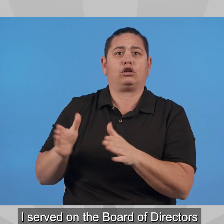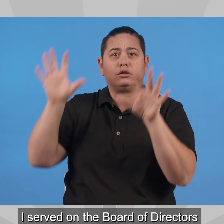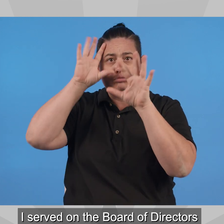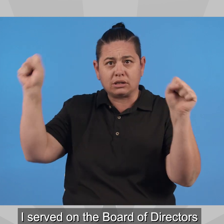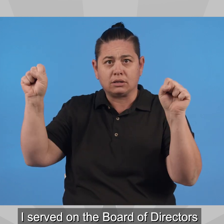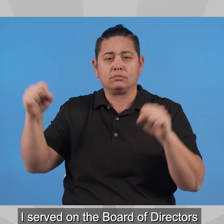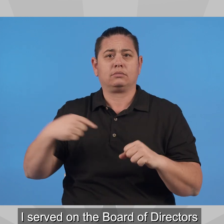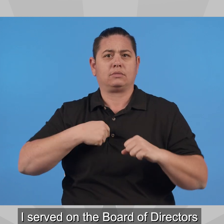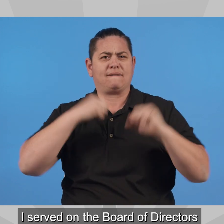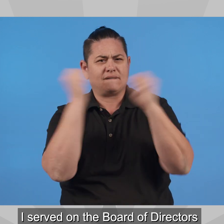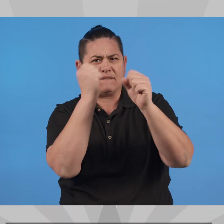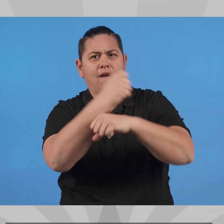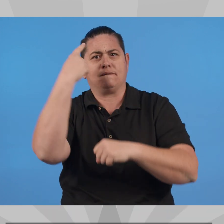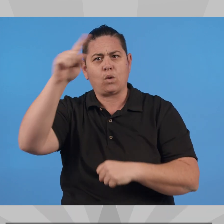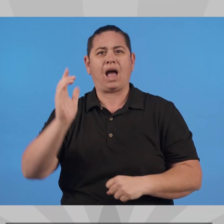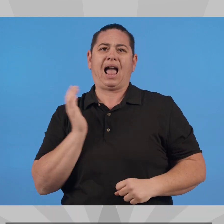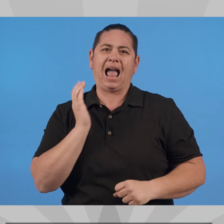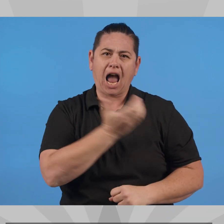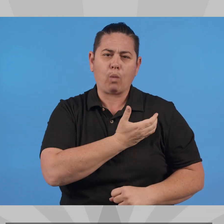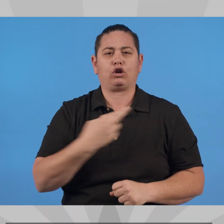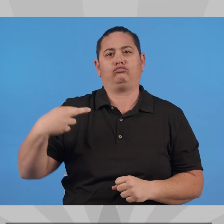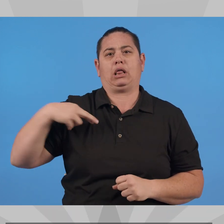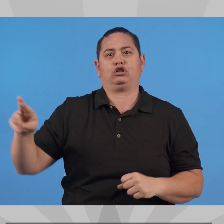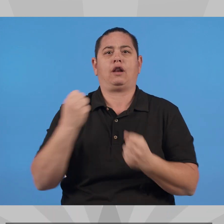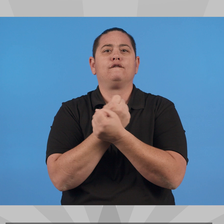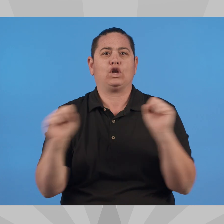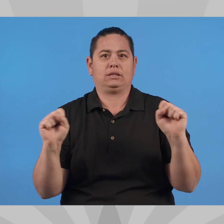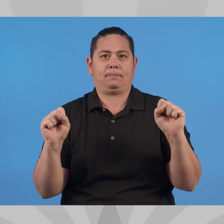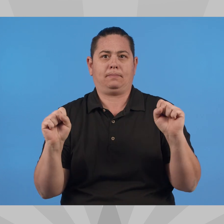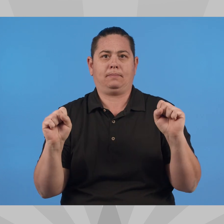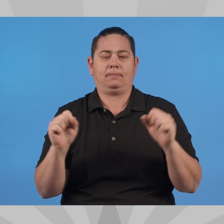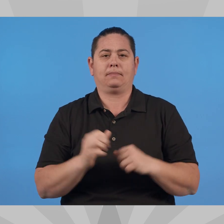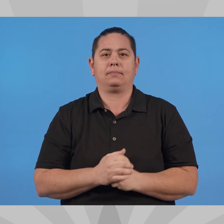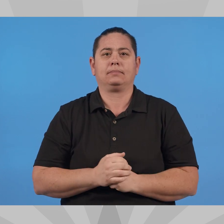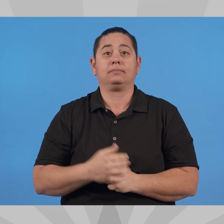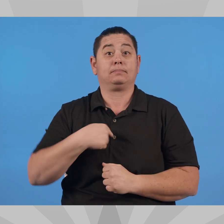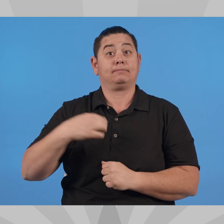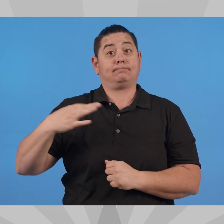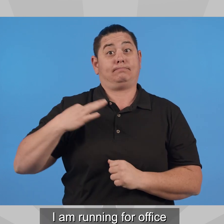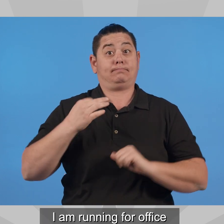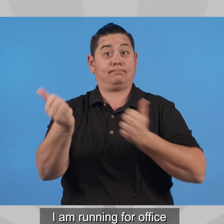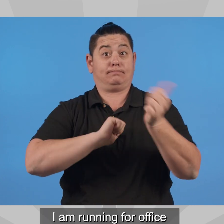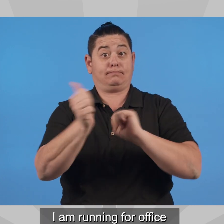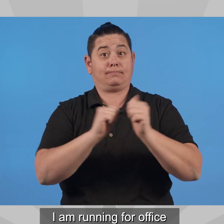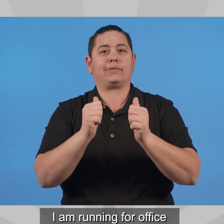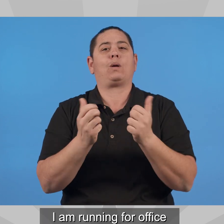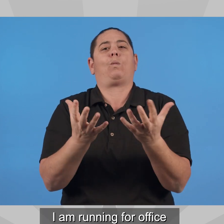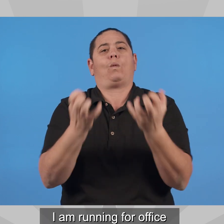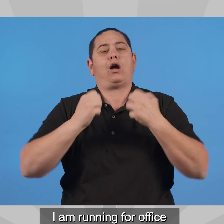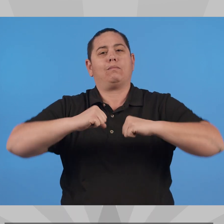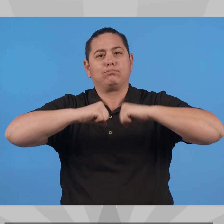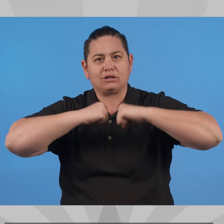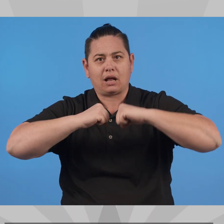directors as president of my church and will fight for our religious freedom. I am running for office because I want